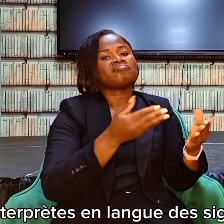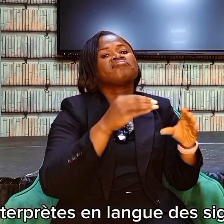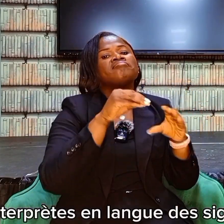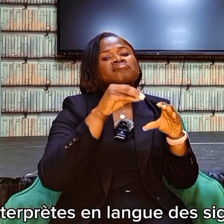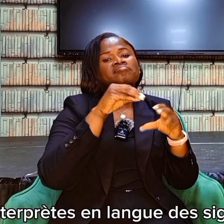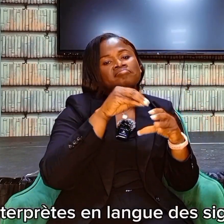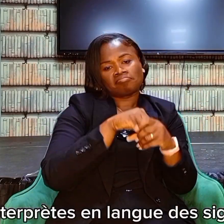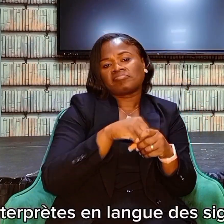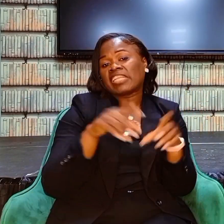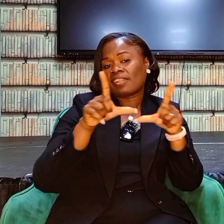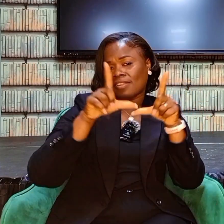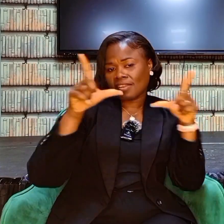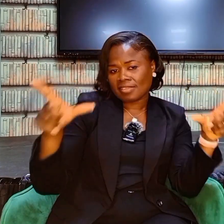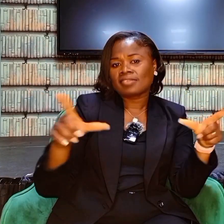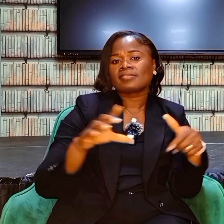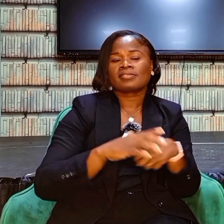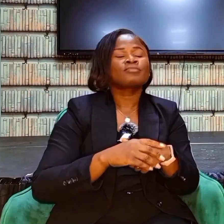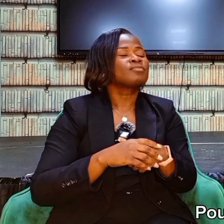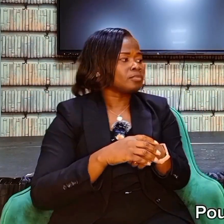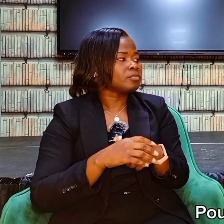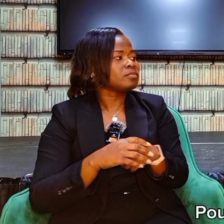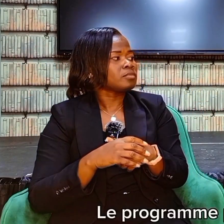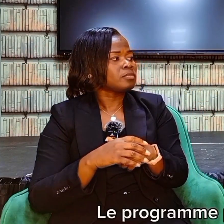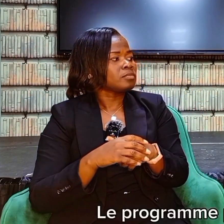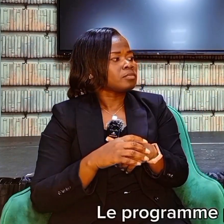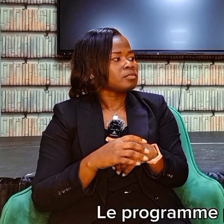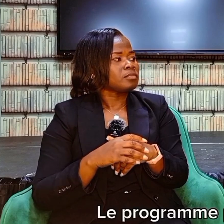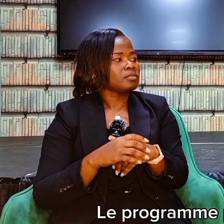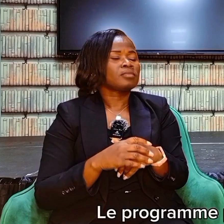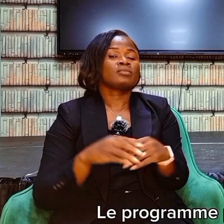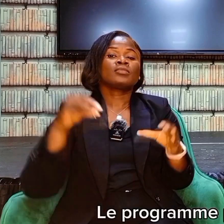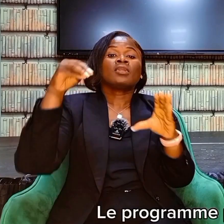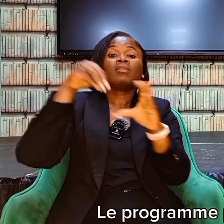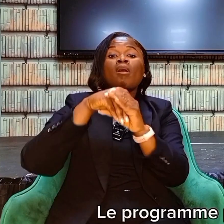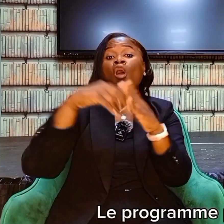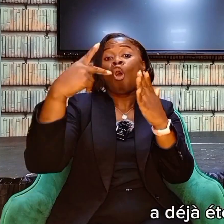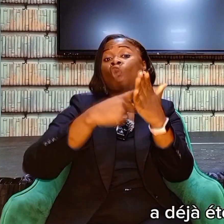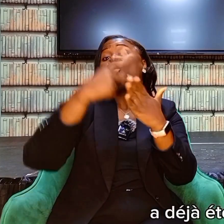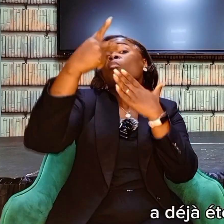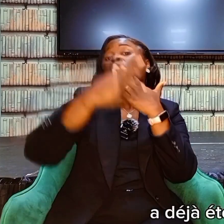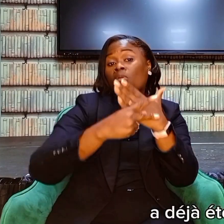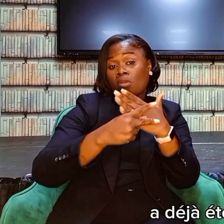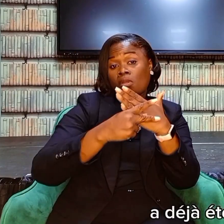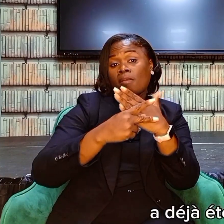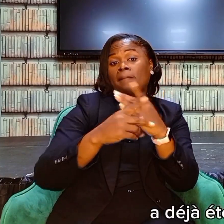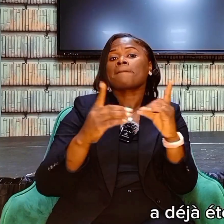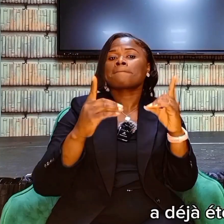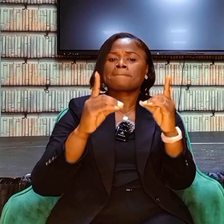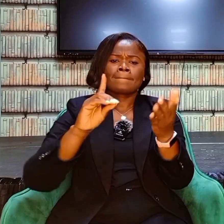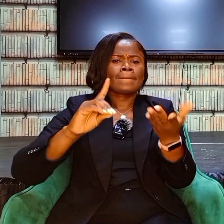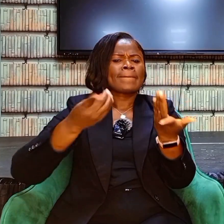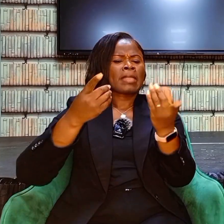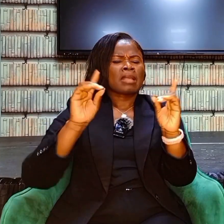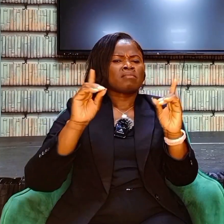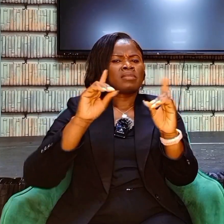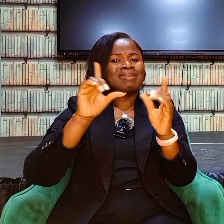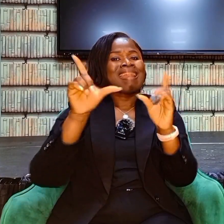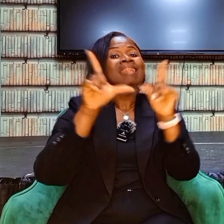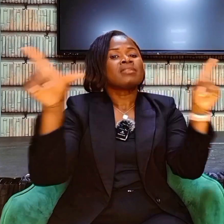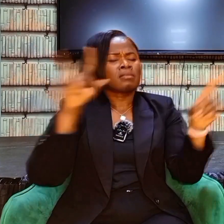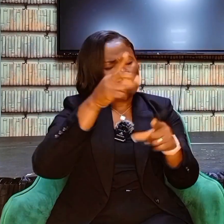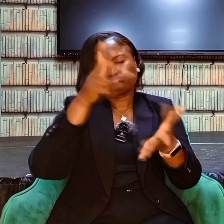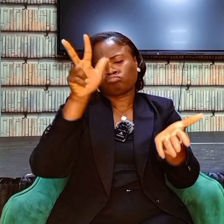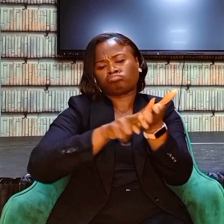bachelor's level. So the curriculum for the bachelor's has already been approved,